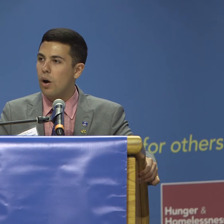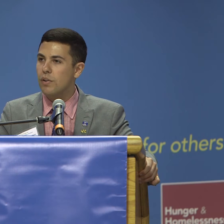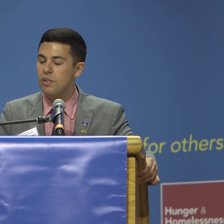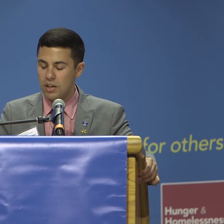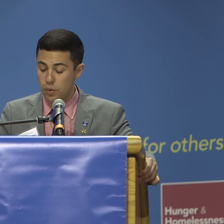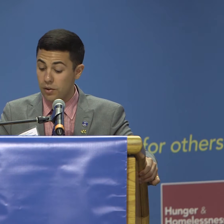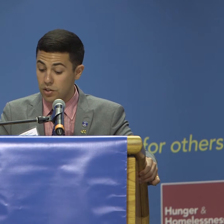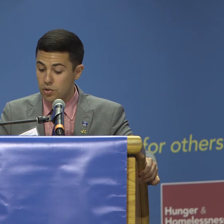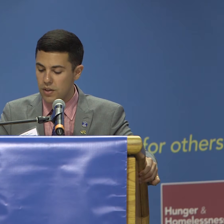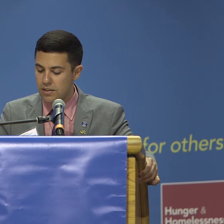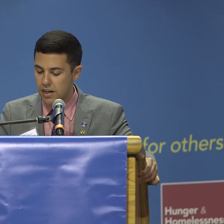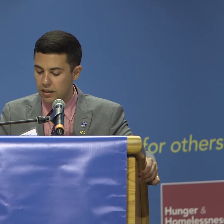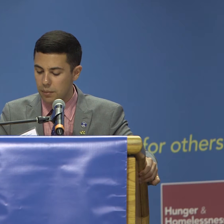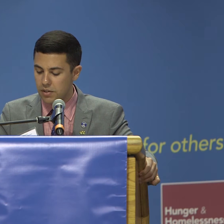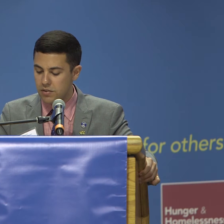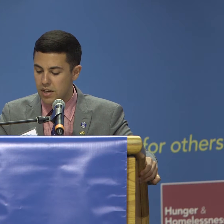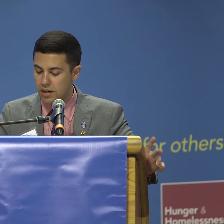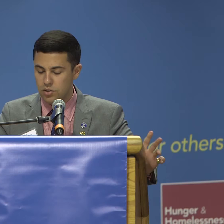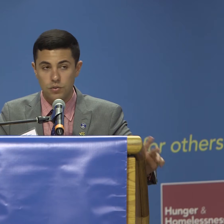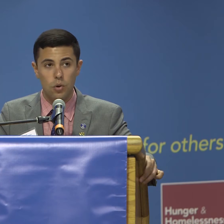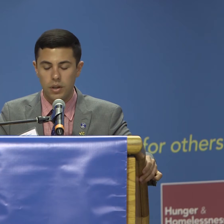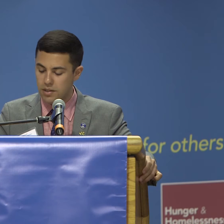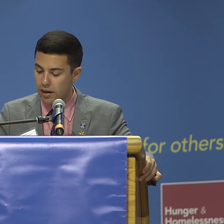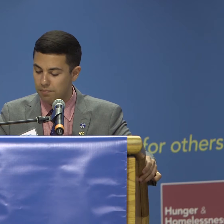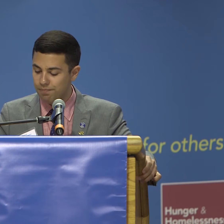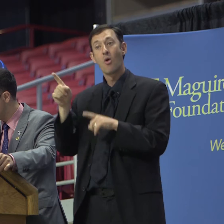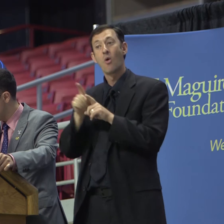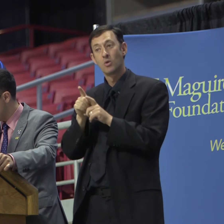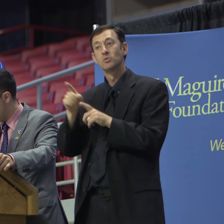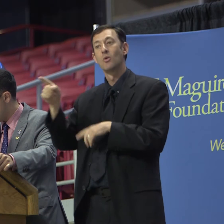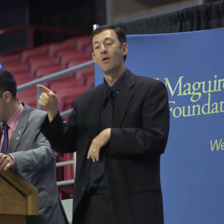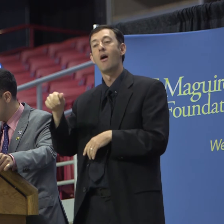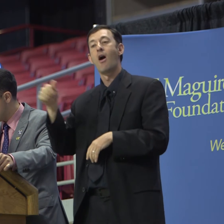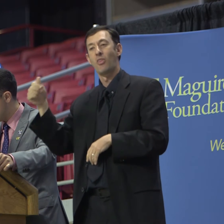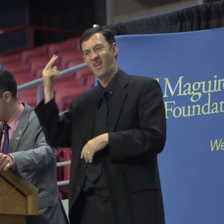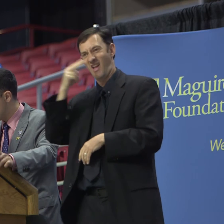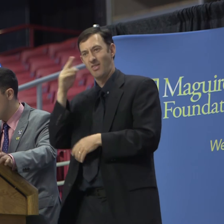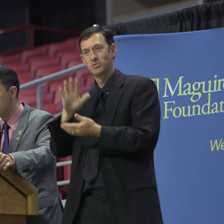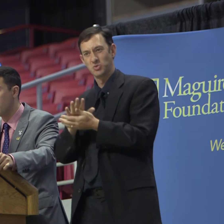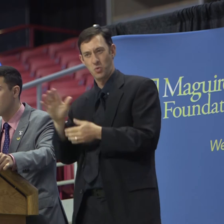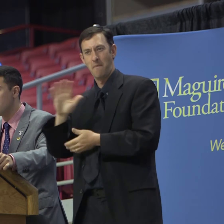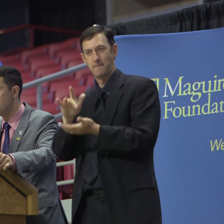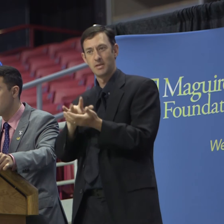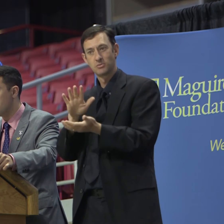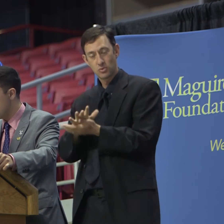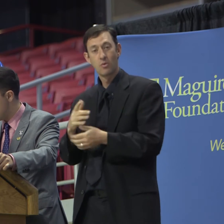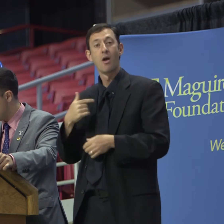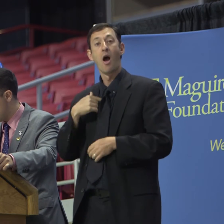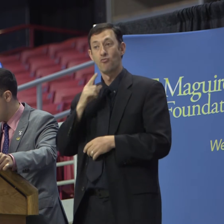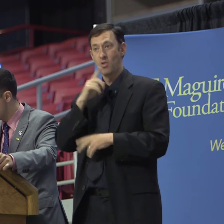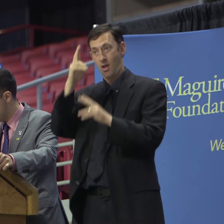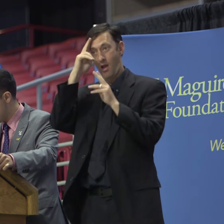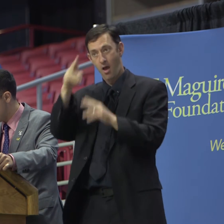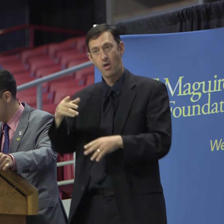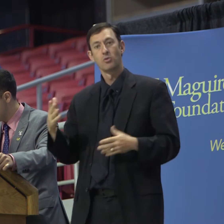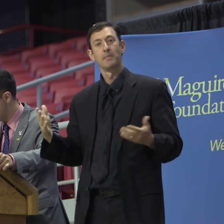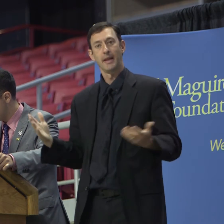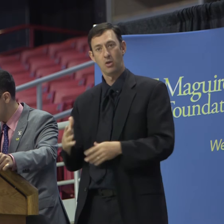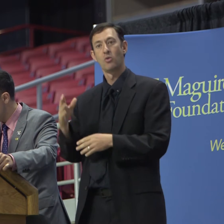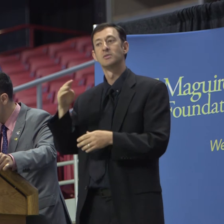as well as a 2008 alumnus of St. Nicholas of Tolentine. I'm honored to be here, and it's a great privilege for me to be a Maguire